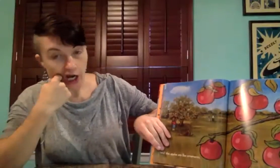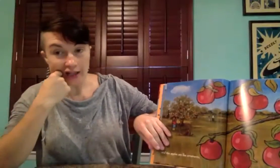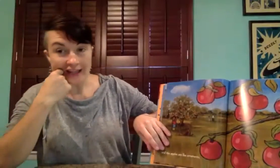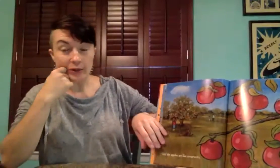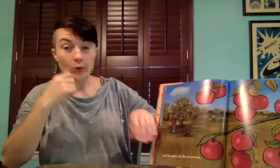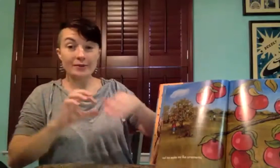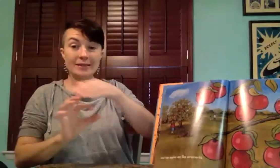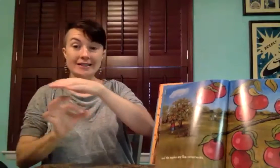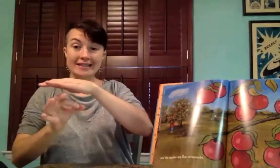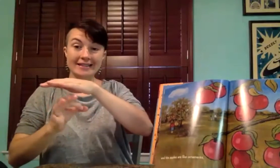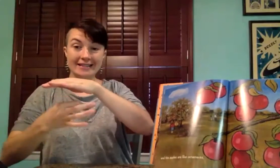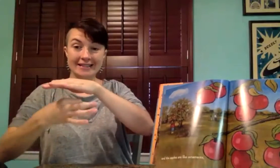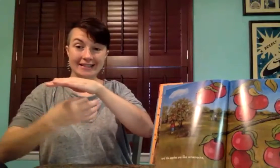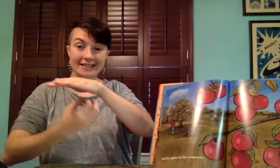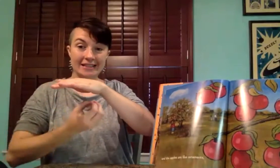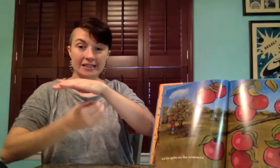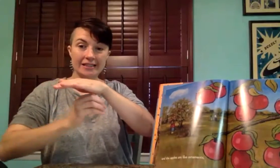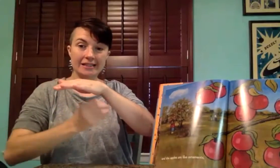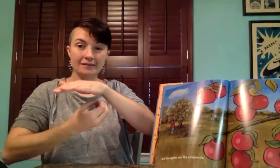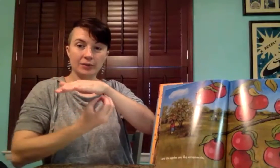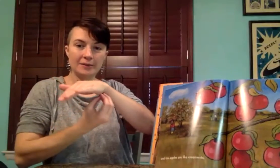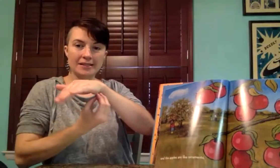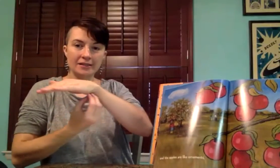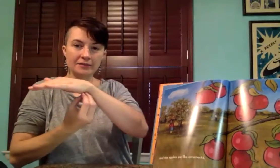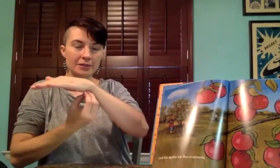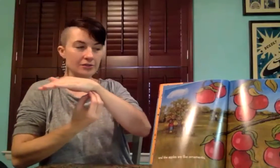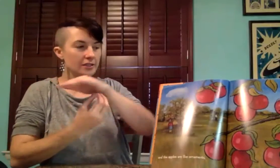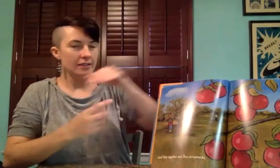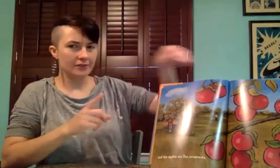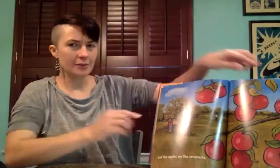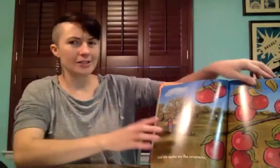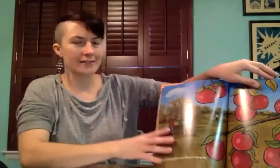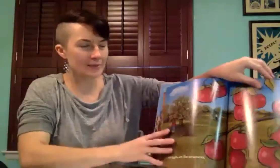are like ornaments. Same for ornaments hanging from a tree. I have to double check that one.